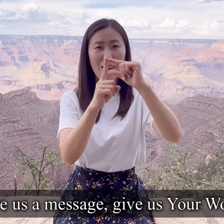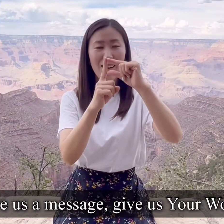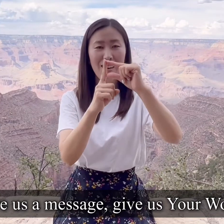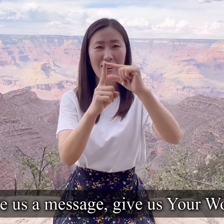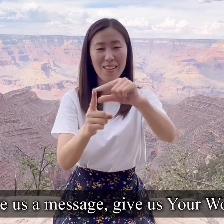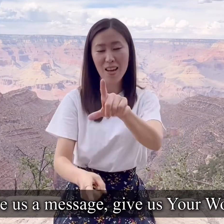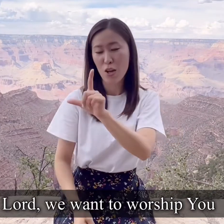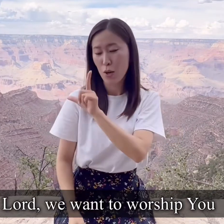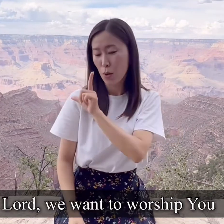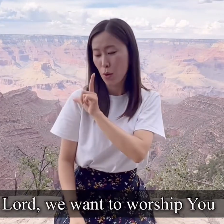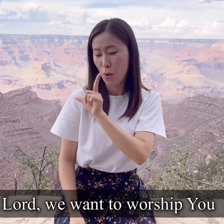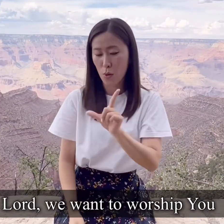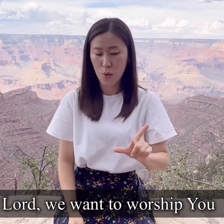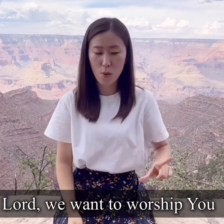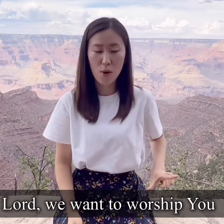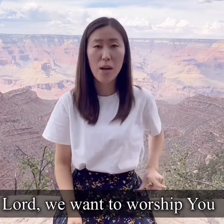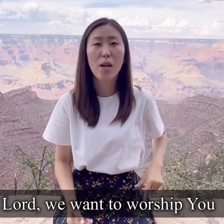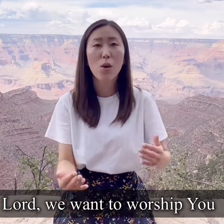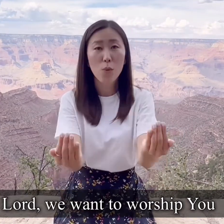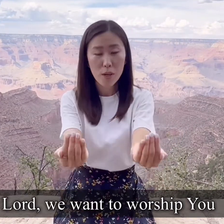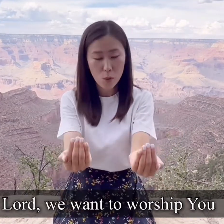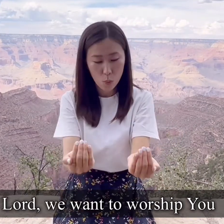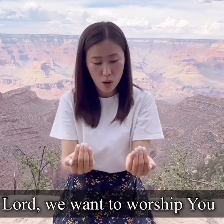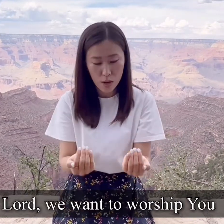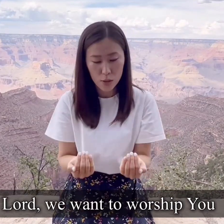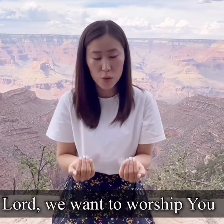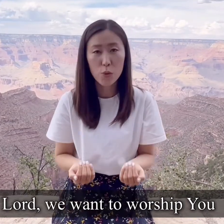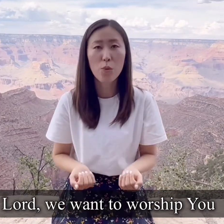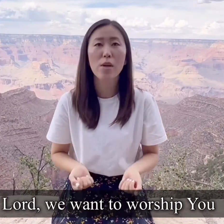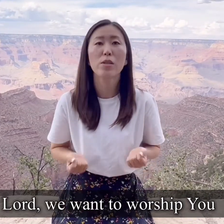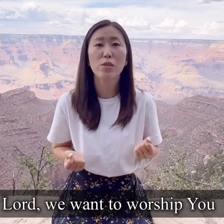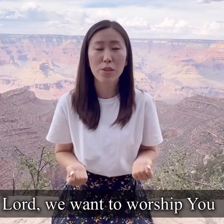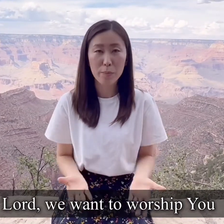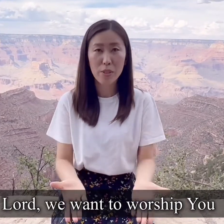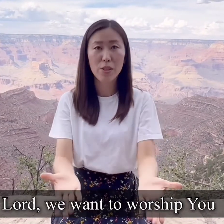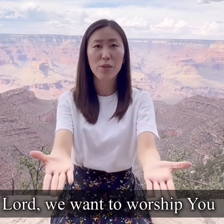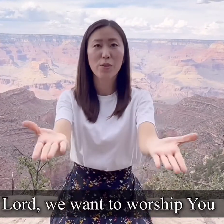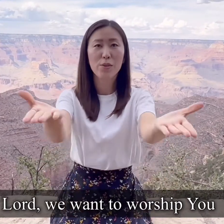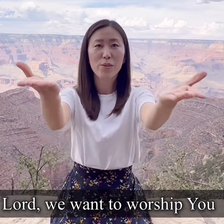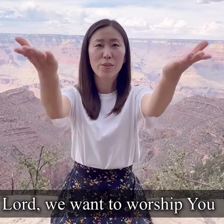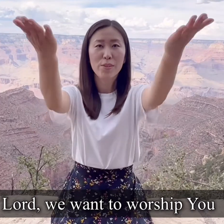word. Lord, we want to worship you.